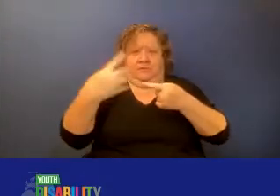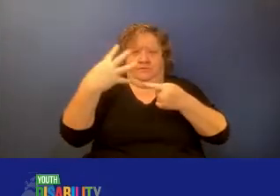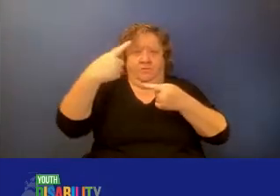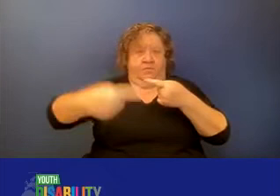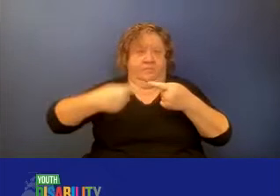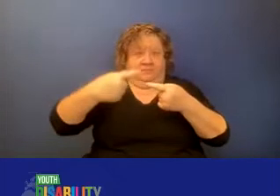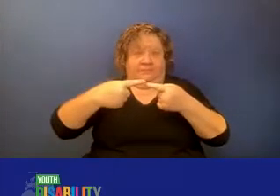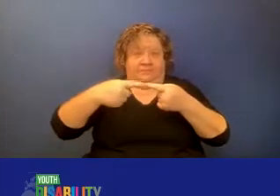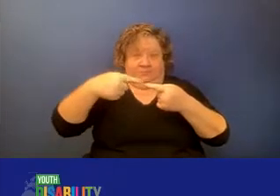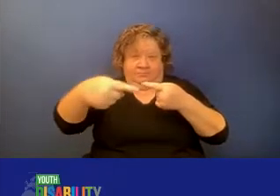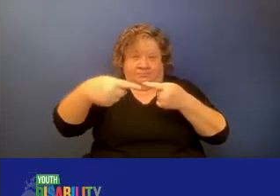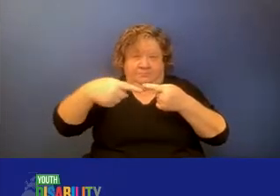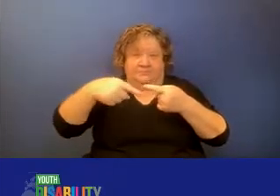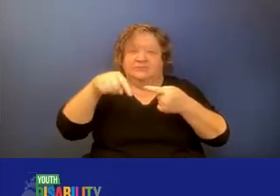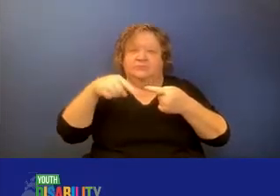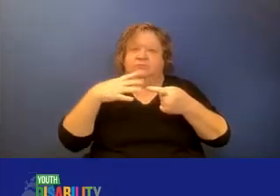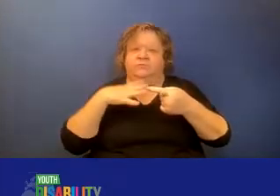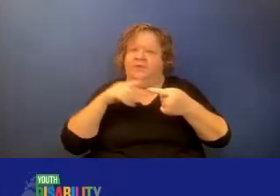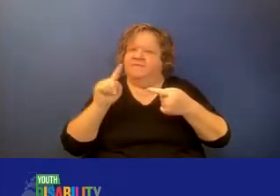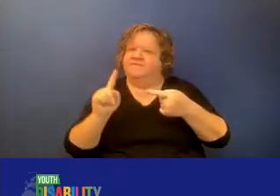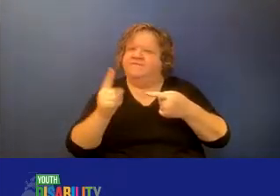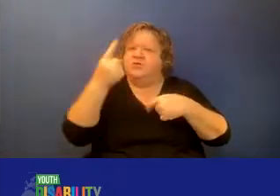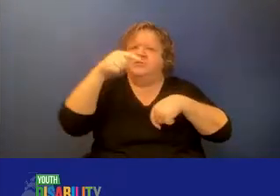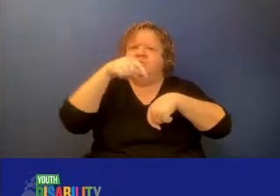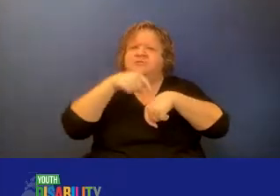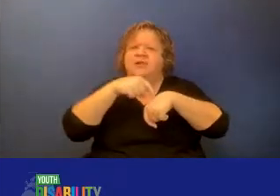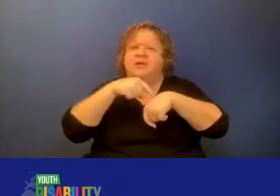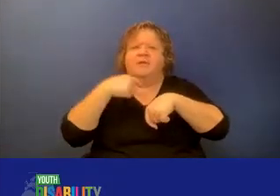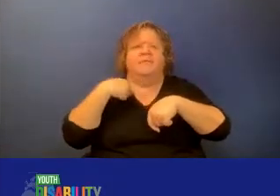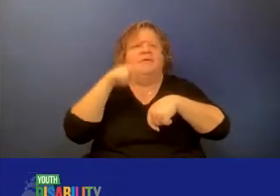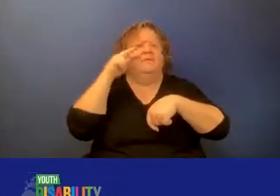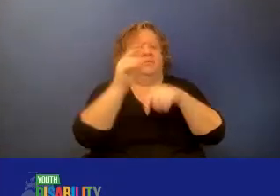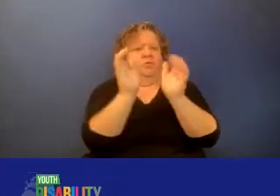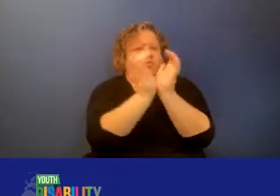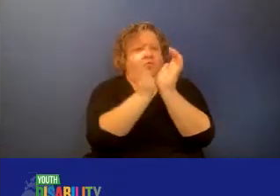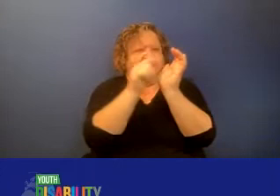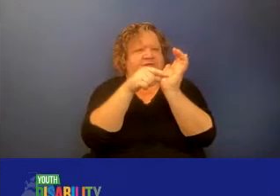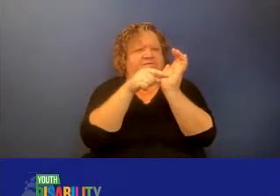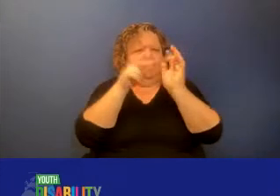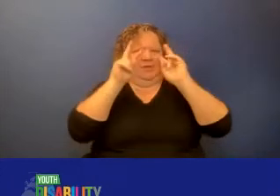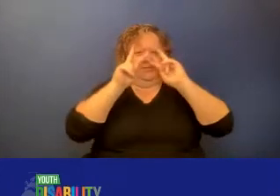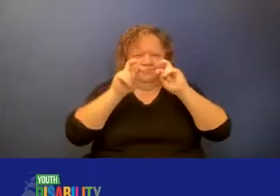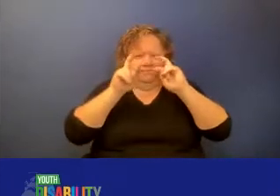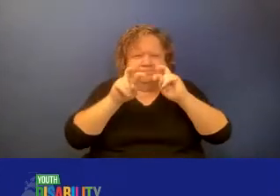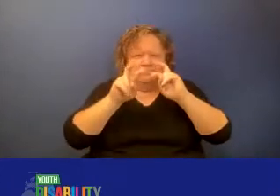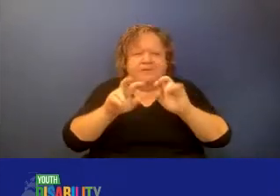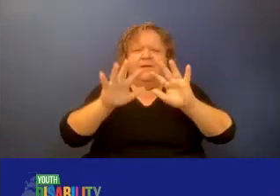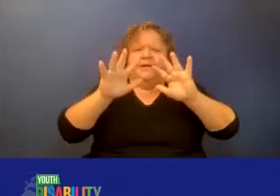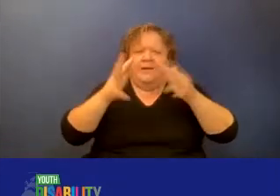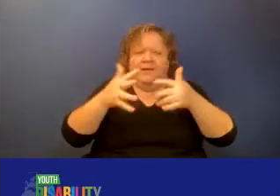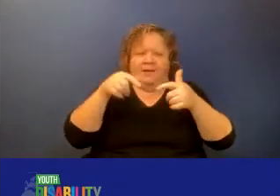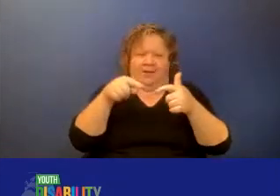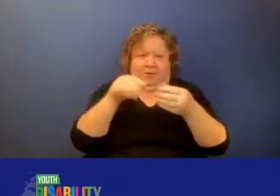results towards eliminating stigma and discrimination against children with disabilities. Recently, UNICEF